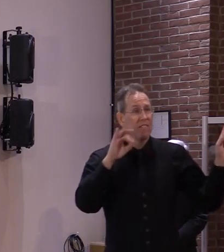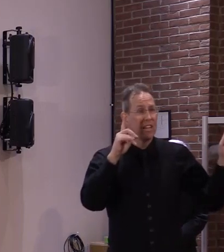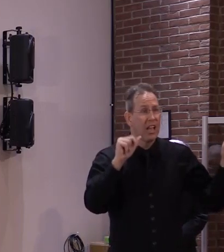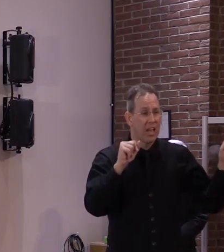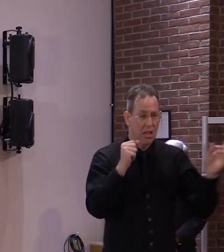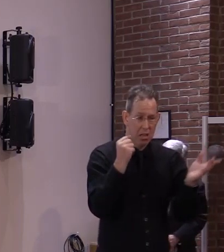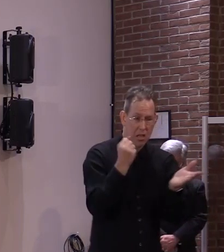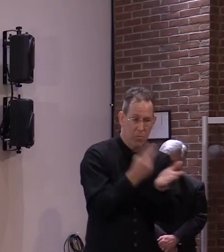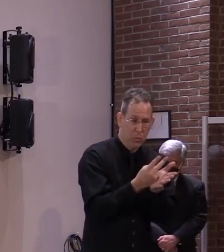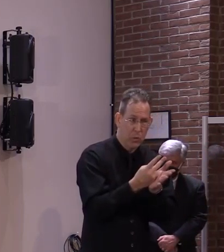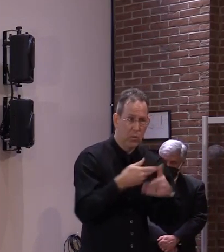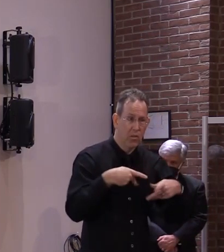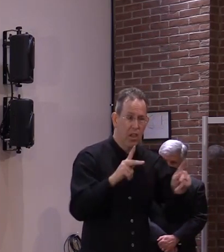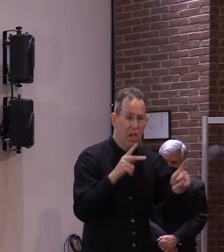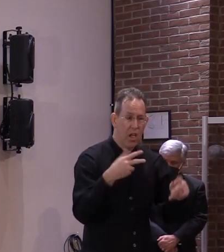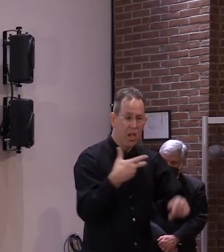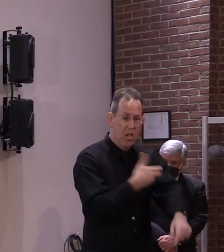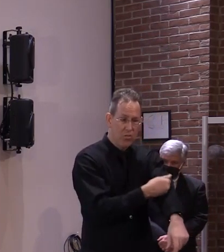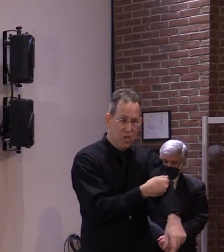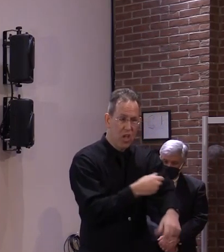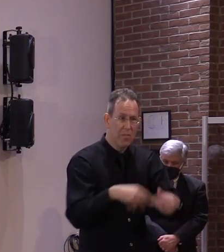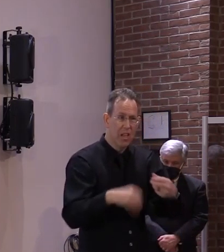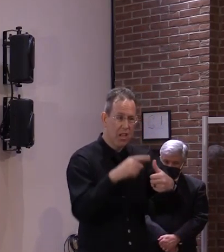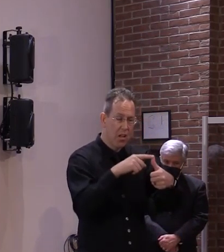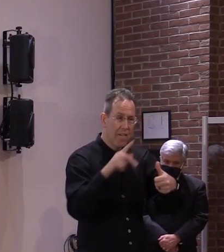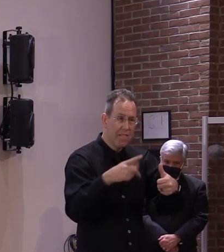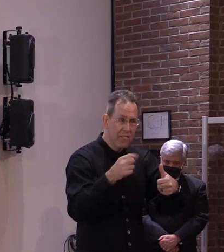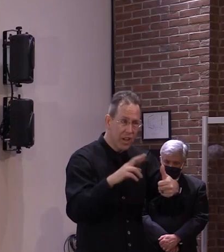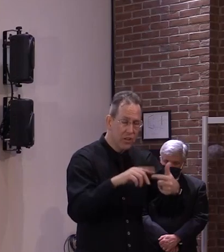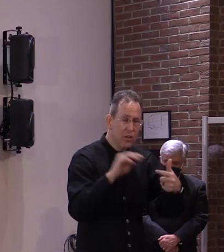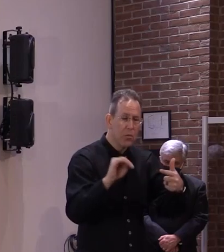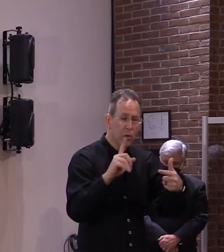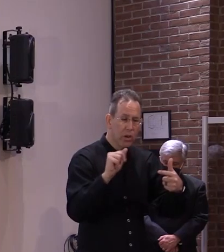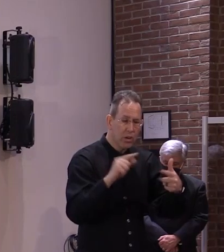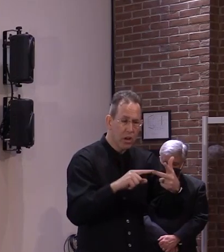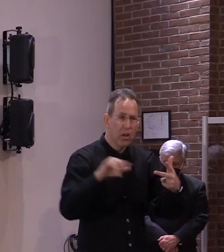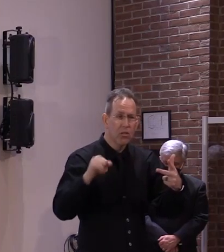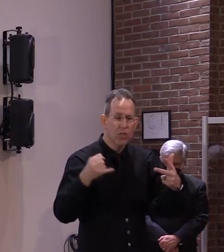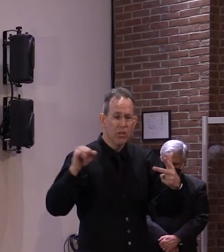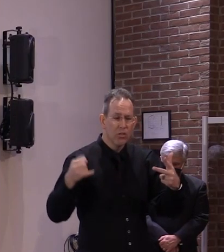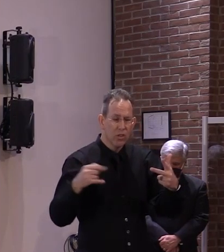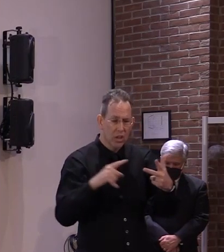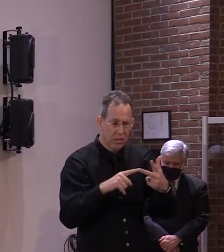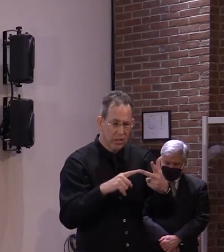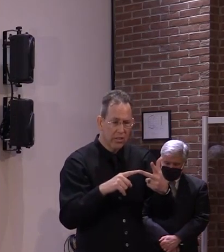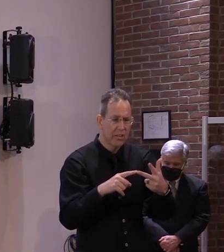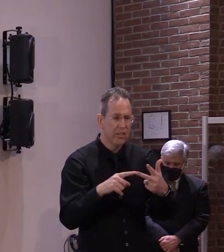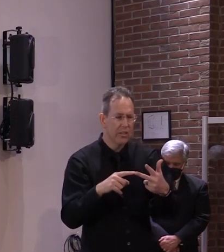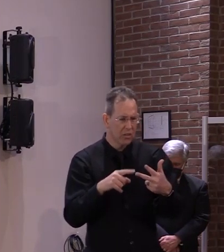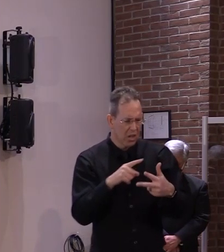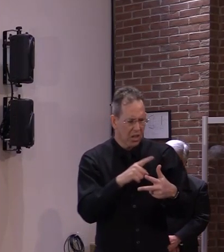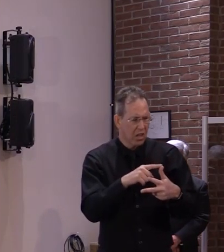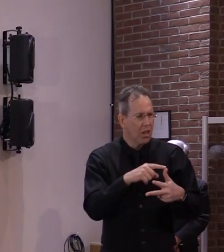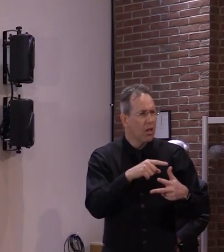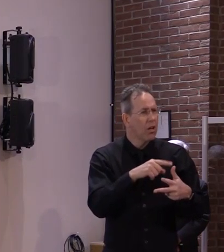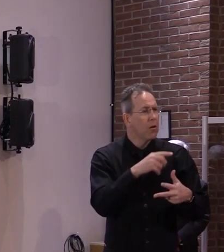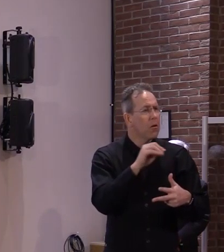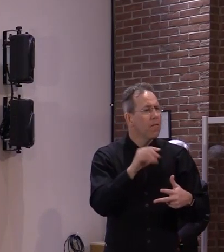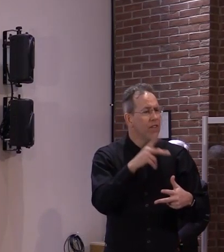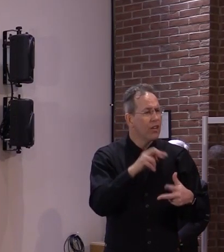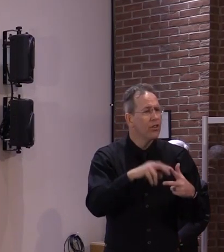with the Pfizer and Moderna vaccine. Obviously, the Johnson & Johnson one is only one dose, and some of the preliminary data indicates, I think it's